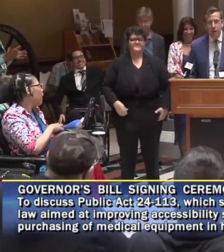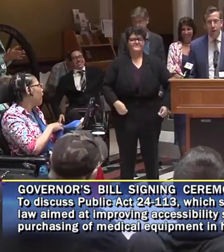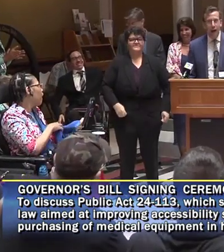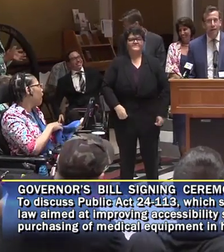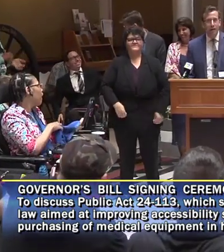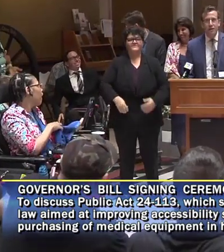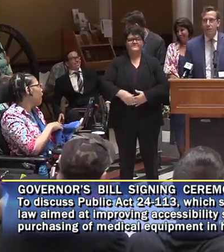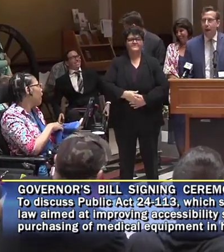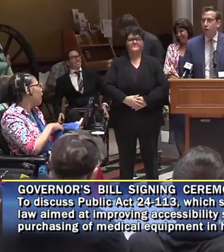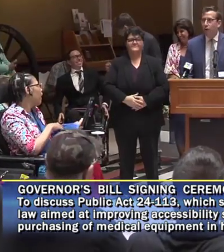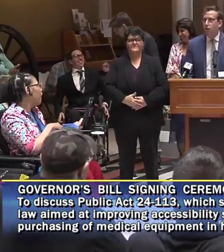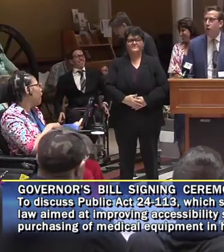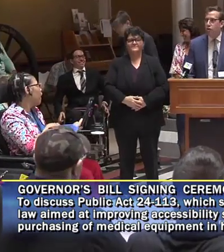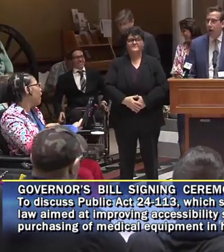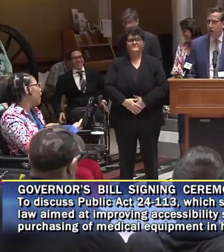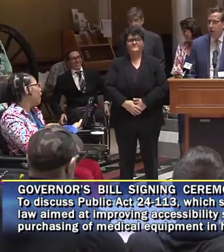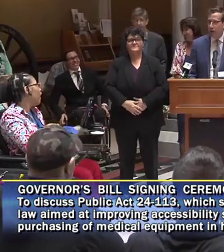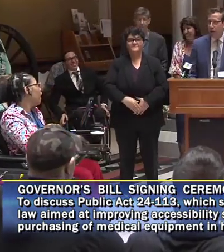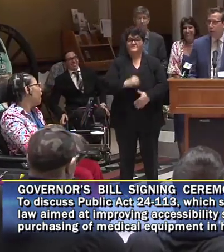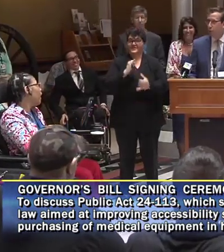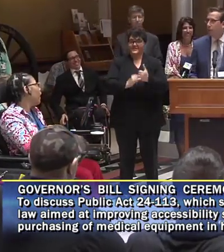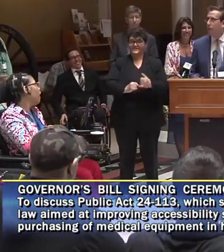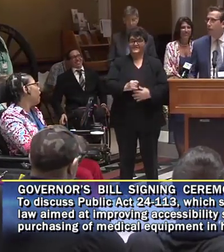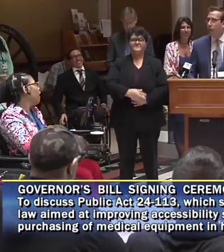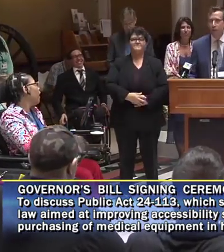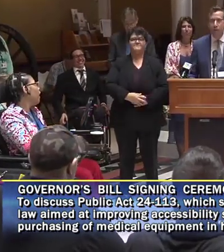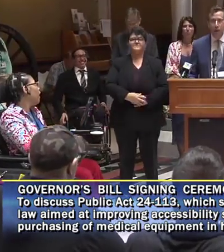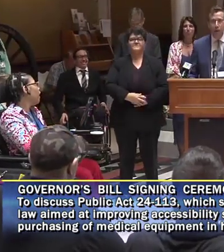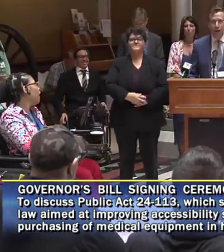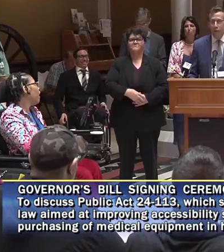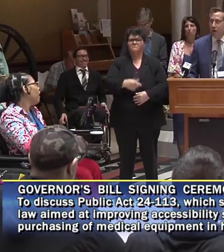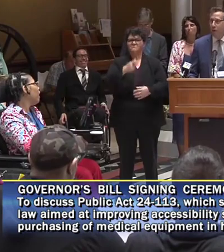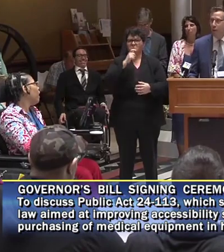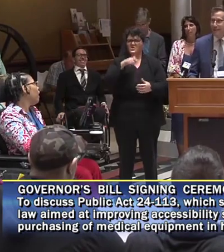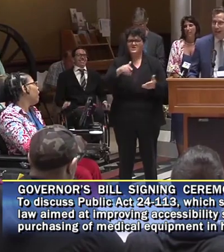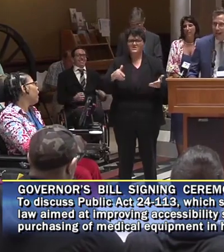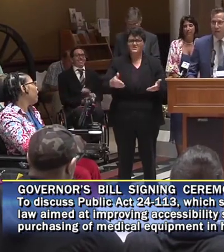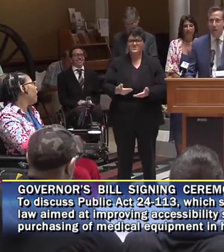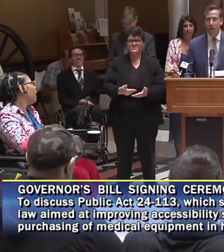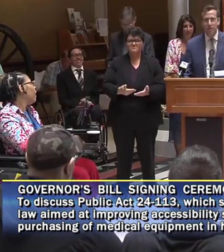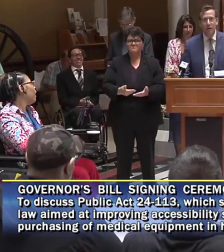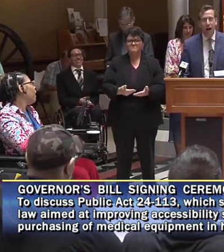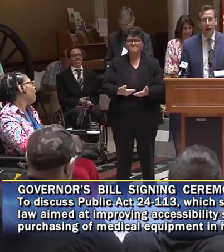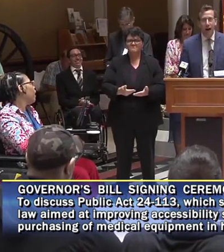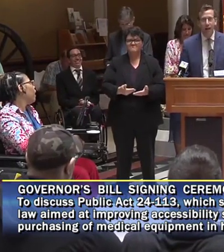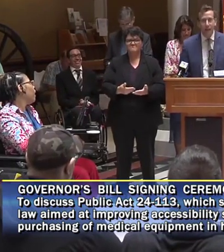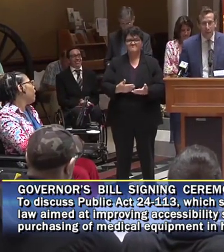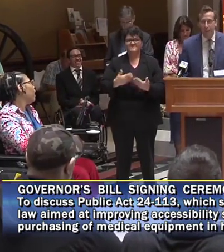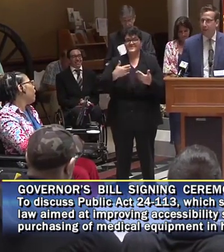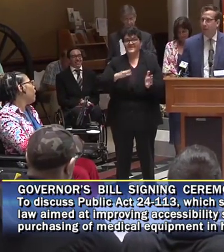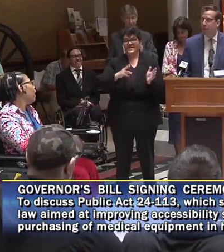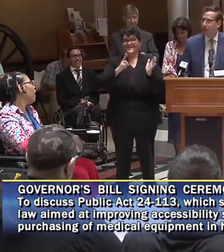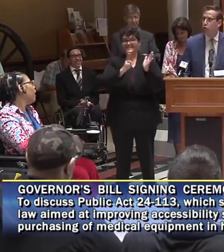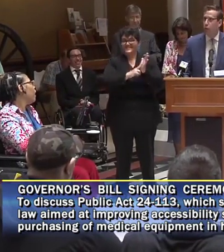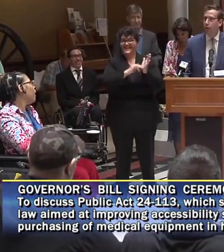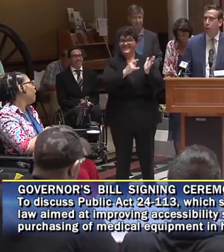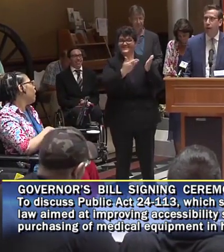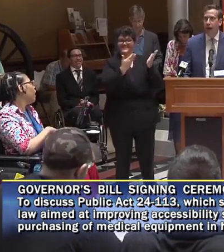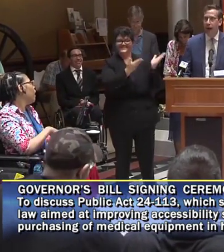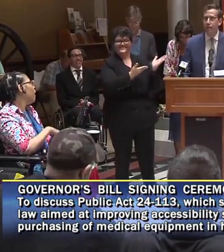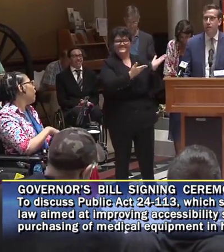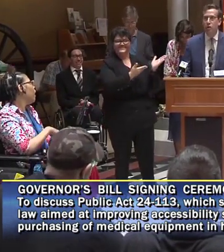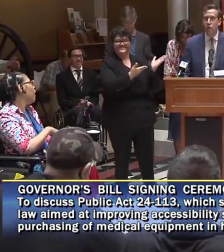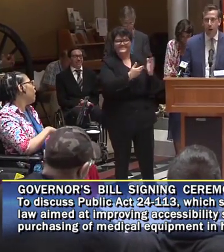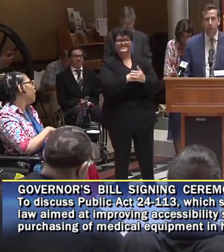Last but certainly not least is a man who needs no introduction, because we wouldn't be here if the governor didn't want to sign these bills and implement them and make sure that